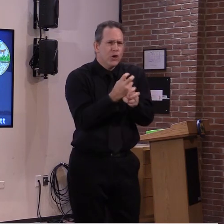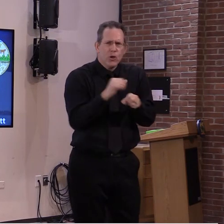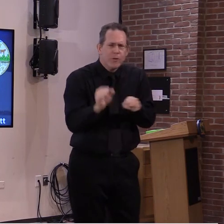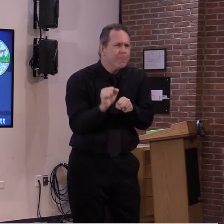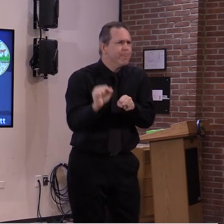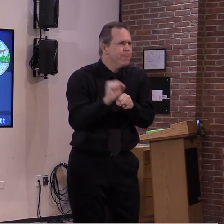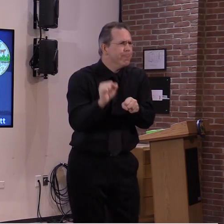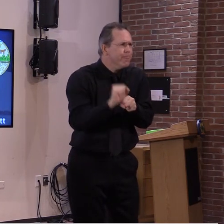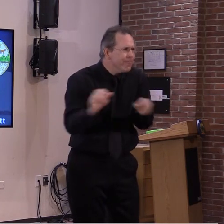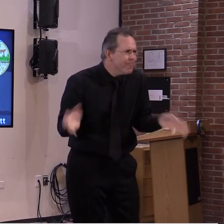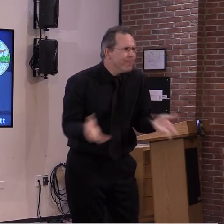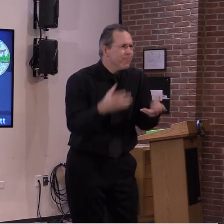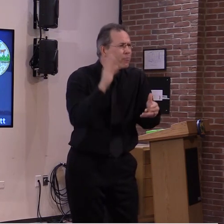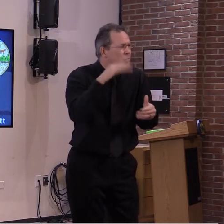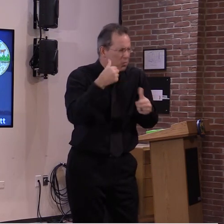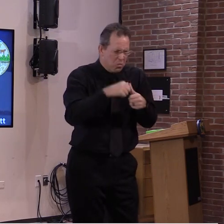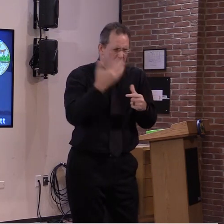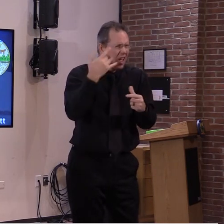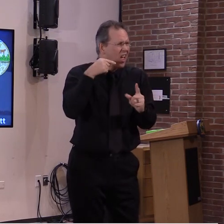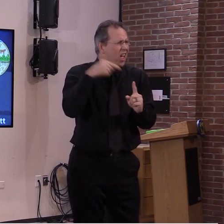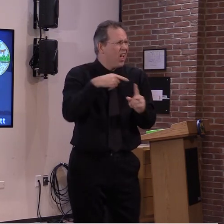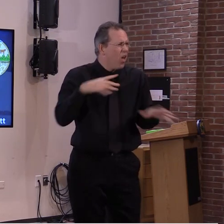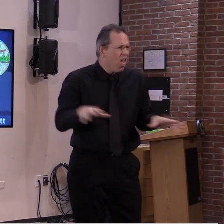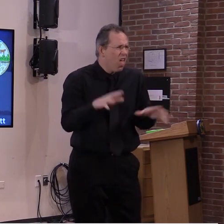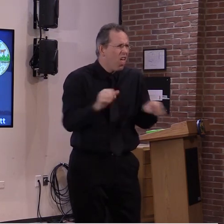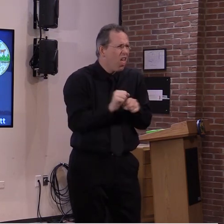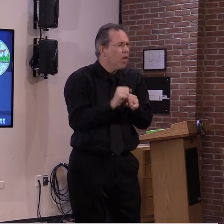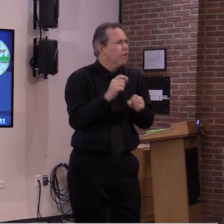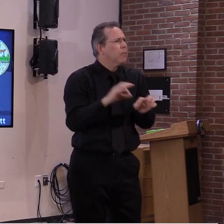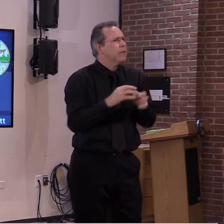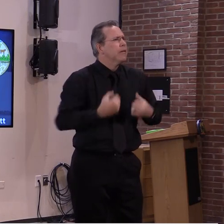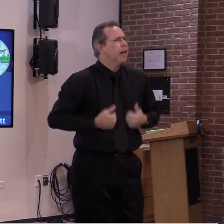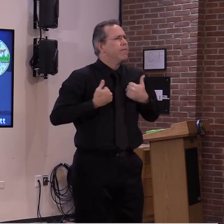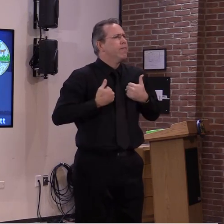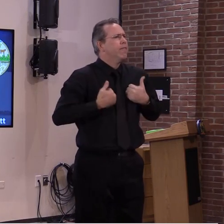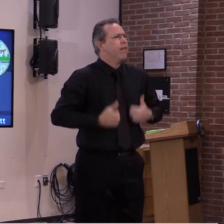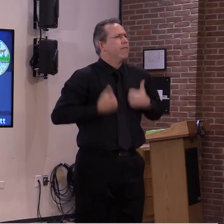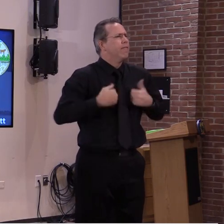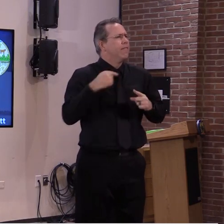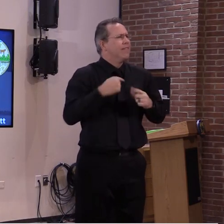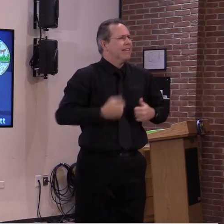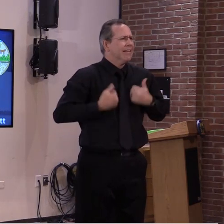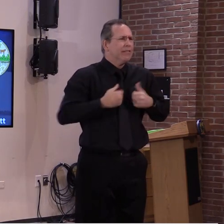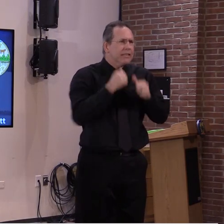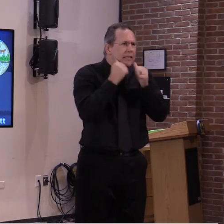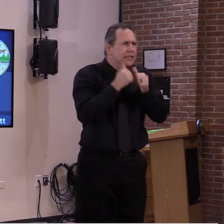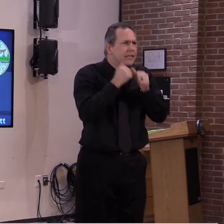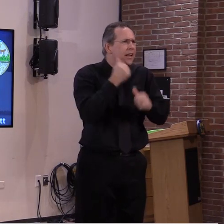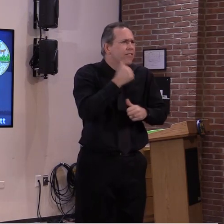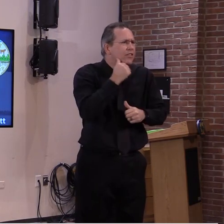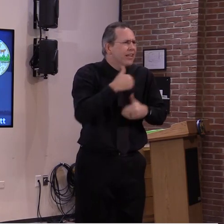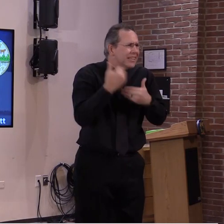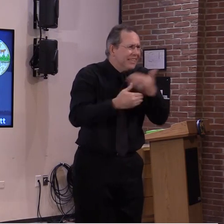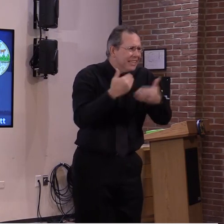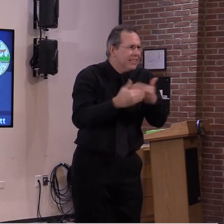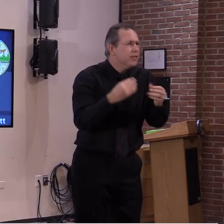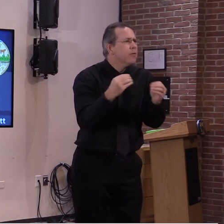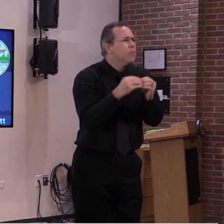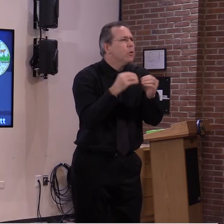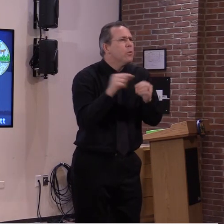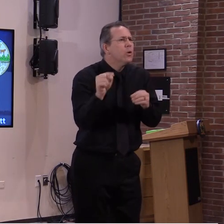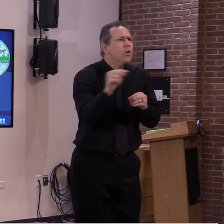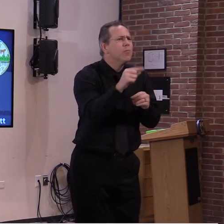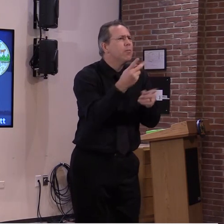doing this, to save lives. Every day we're seeing more Vermonters lost to this virus. When I get the